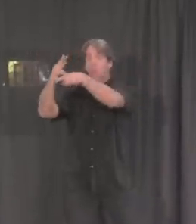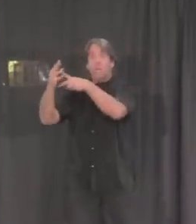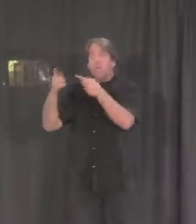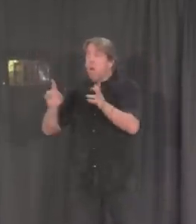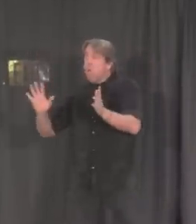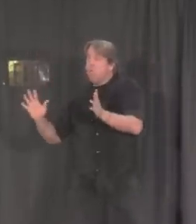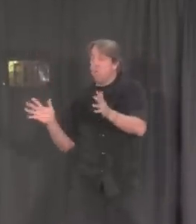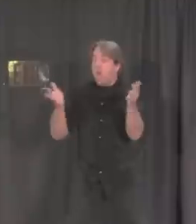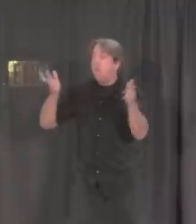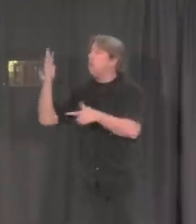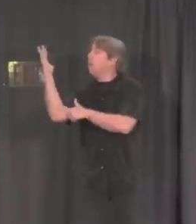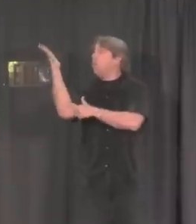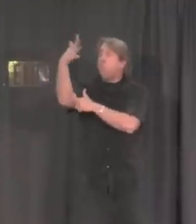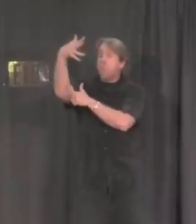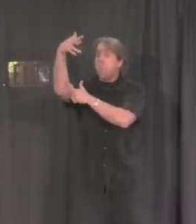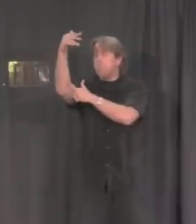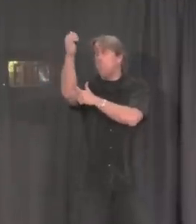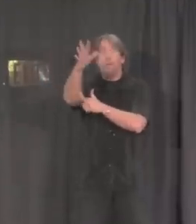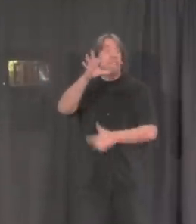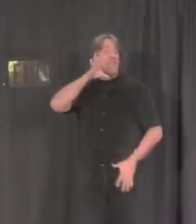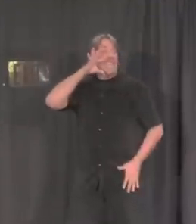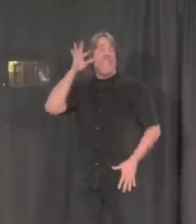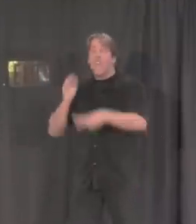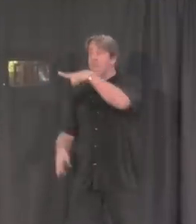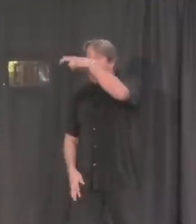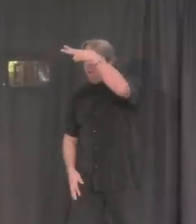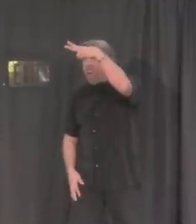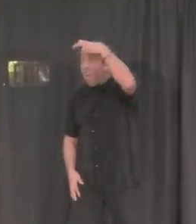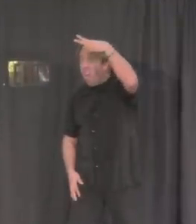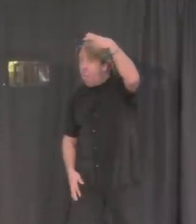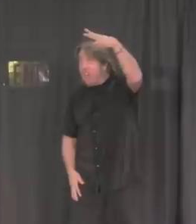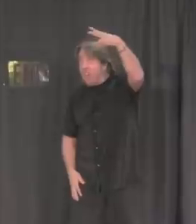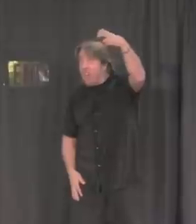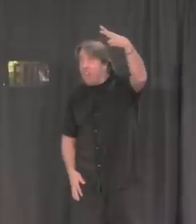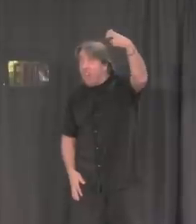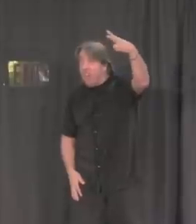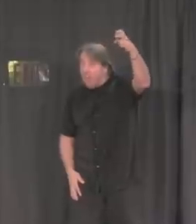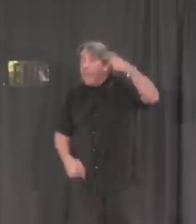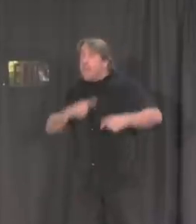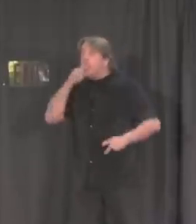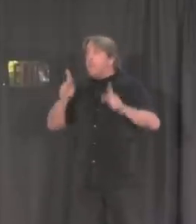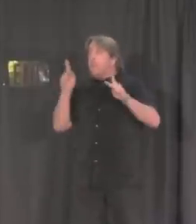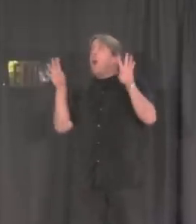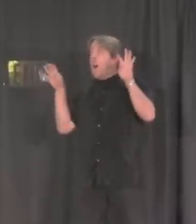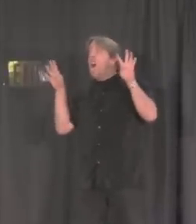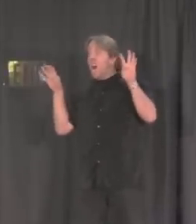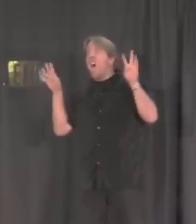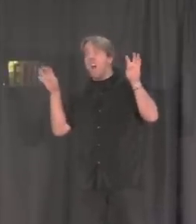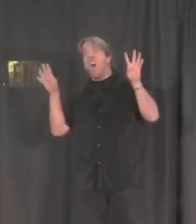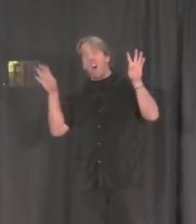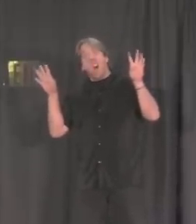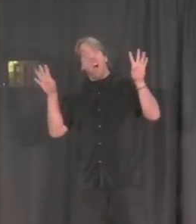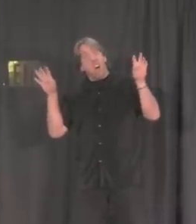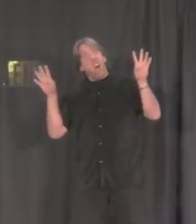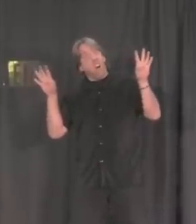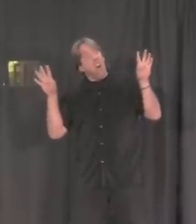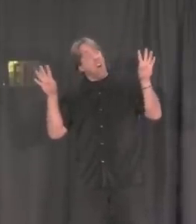cat. A mighty wind shook the tree, and the cat went airborne. The hearing people were